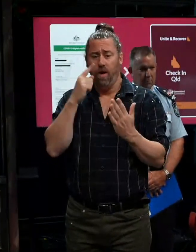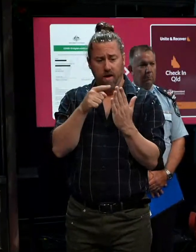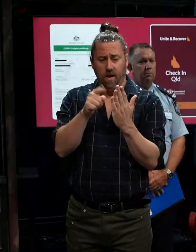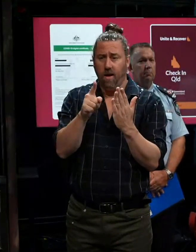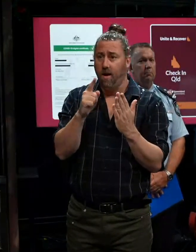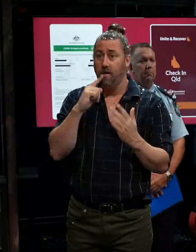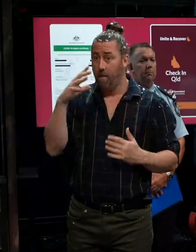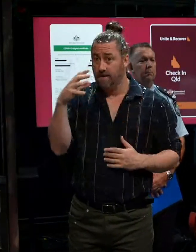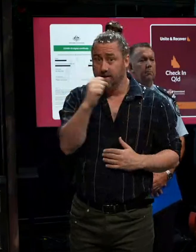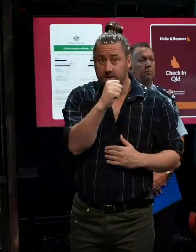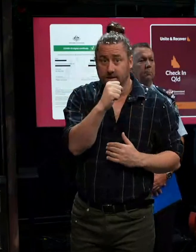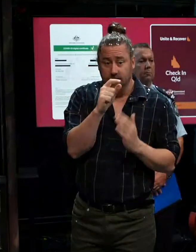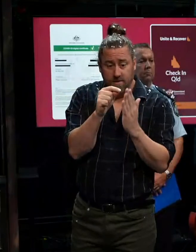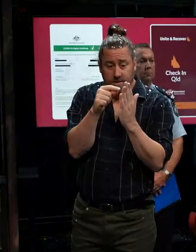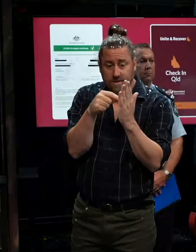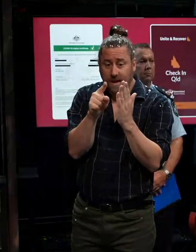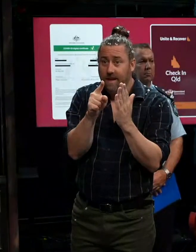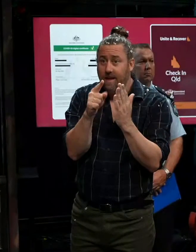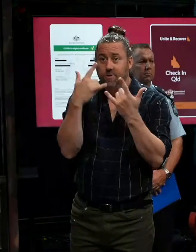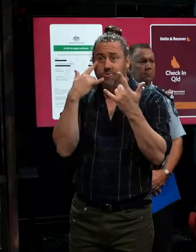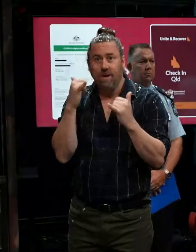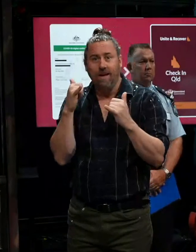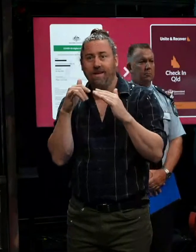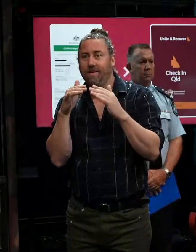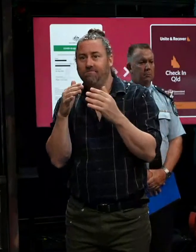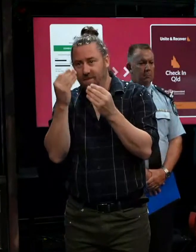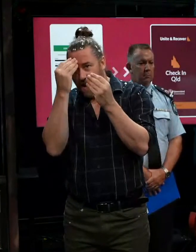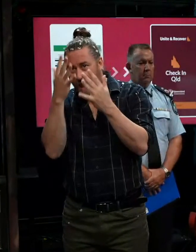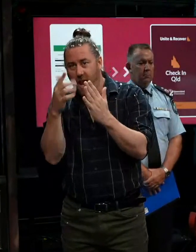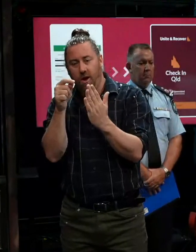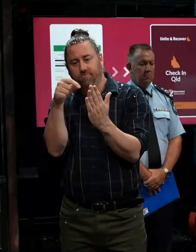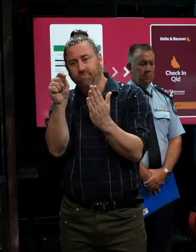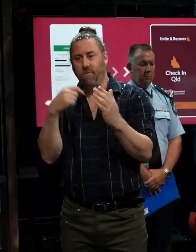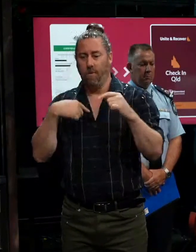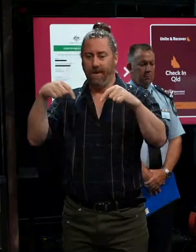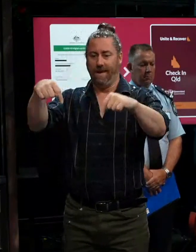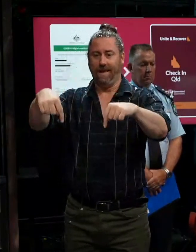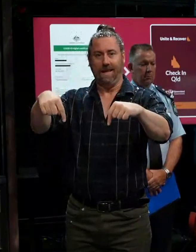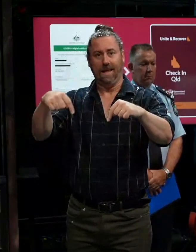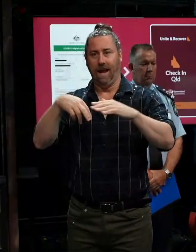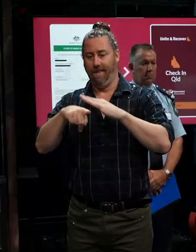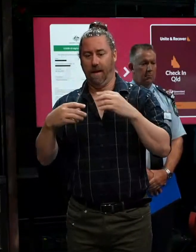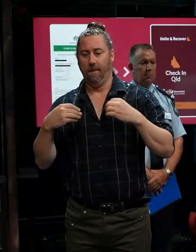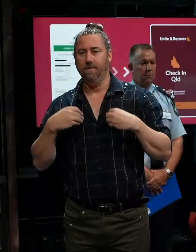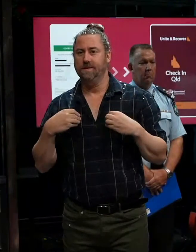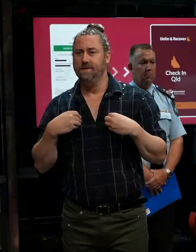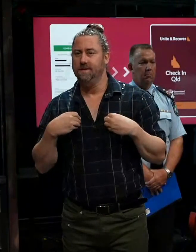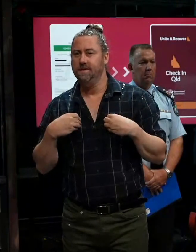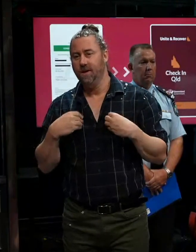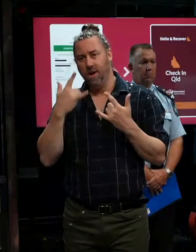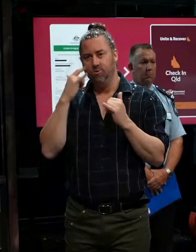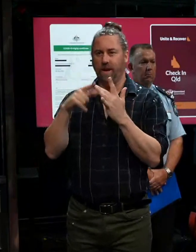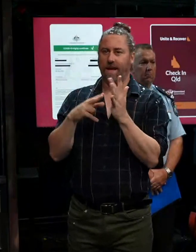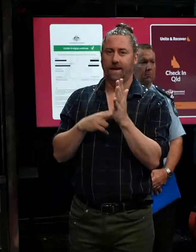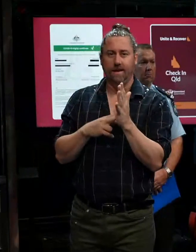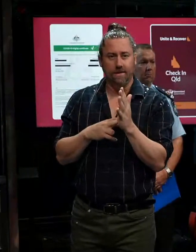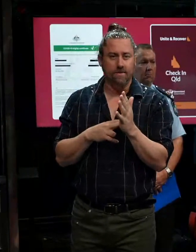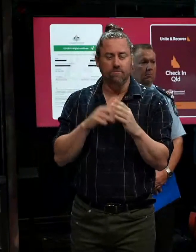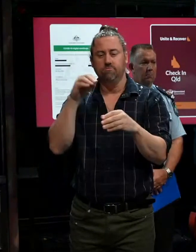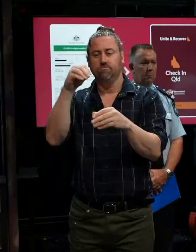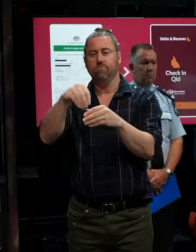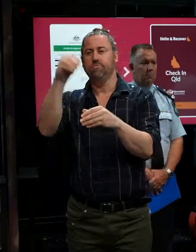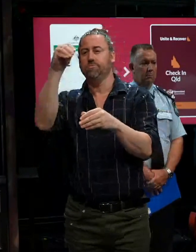mandated that people need to check into various venues and locations and businesses across Queensland. So that is already a practice that's underway.